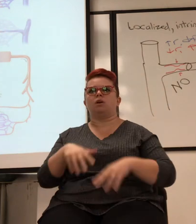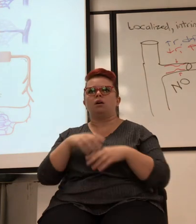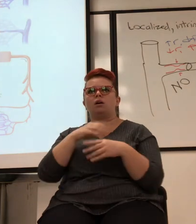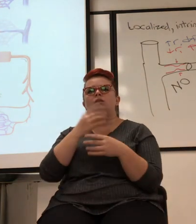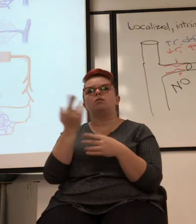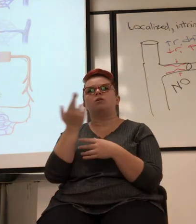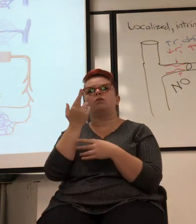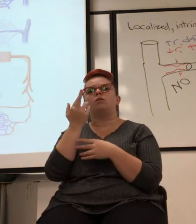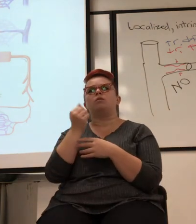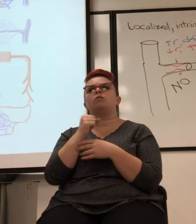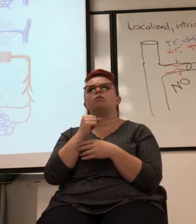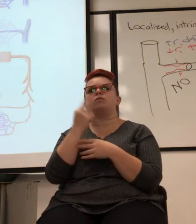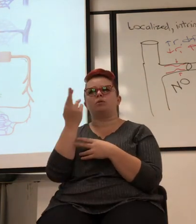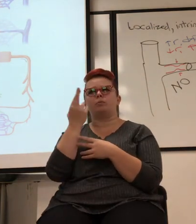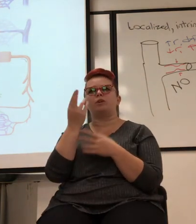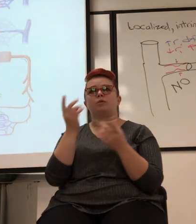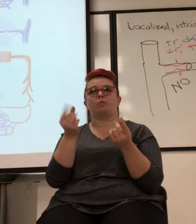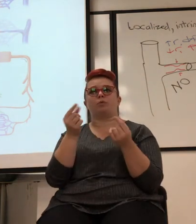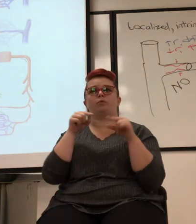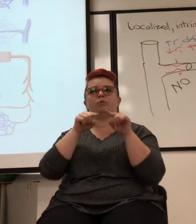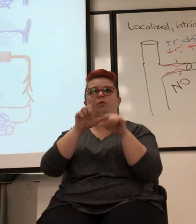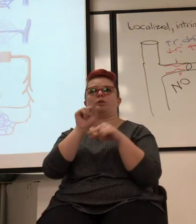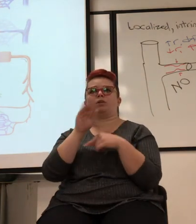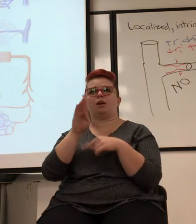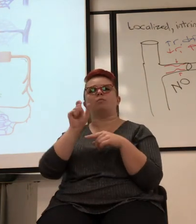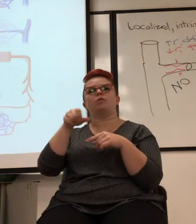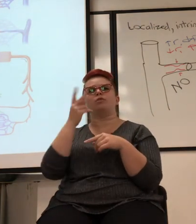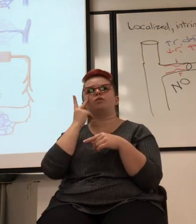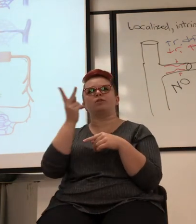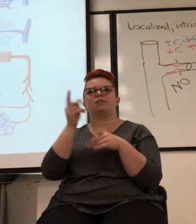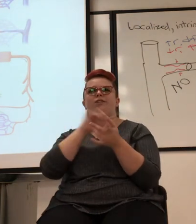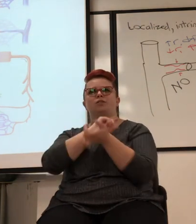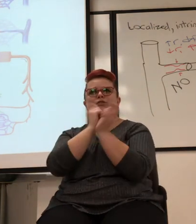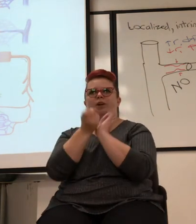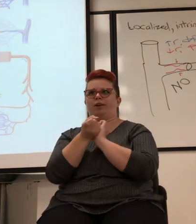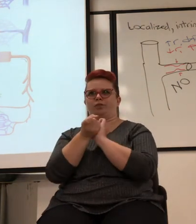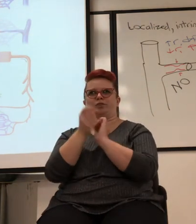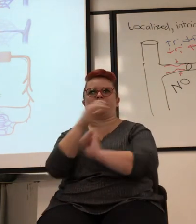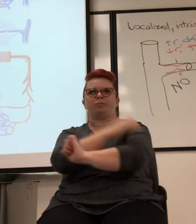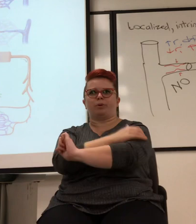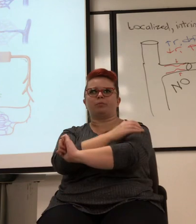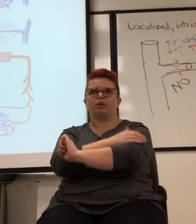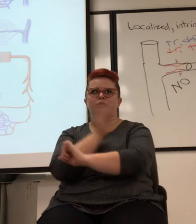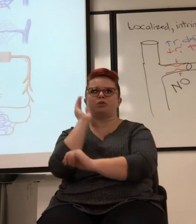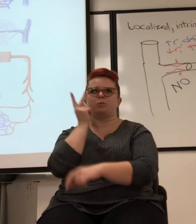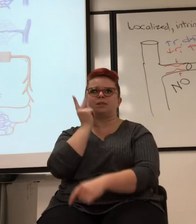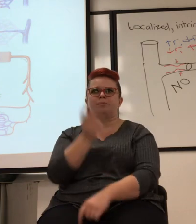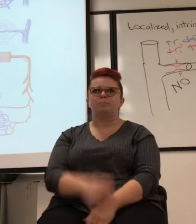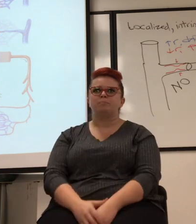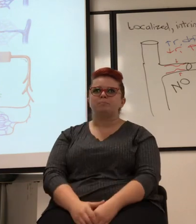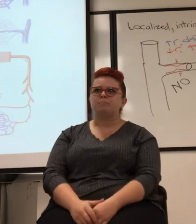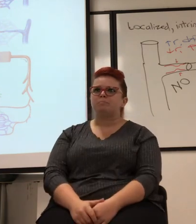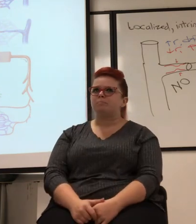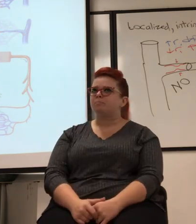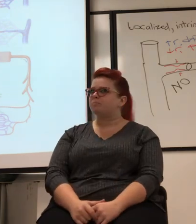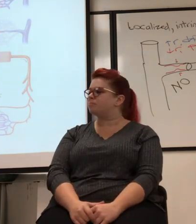do it in lab, you should see a change in the person's whole blood pressure. All right, I'll move on here.